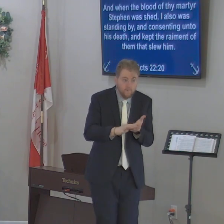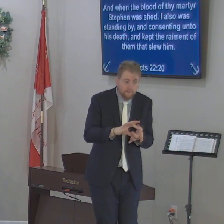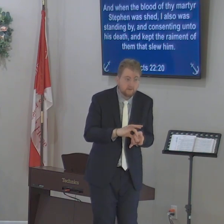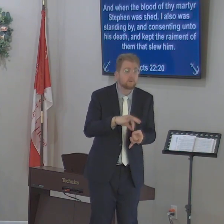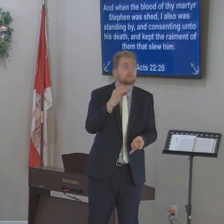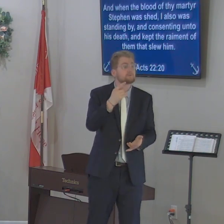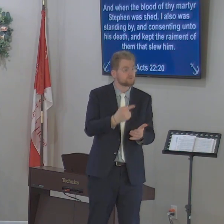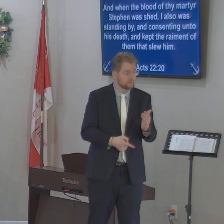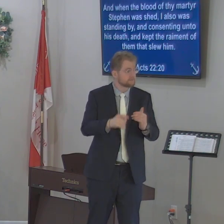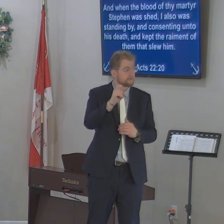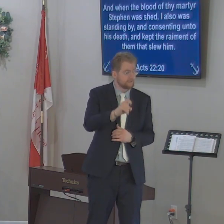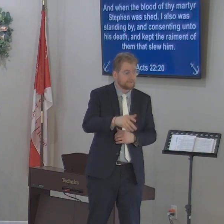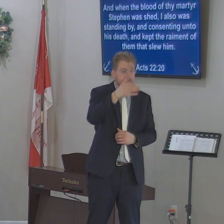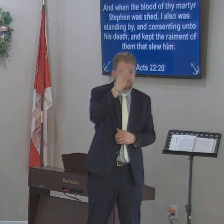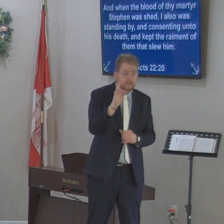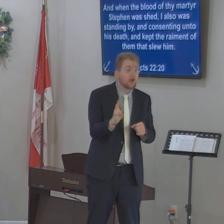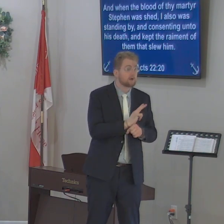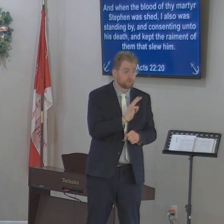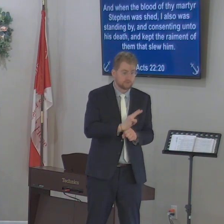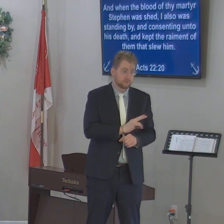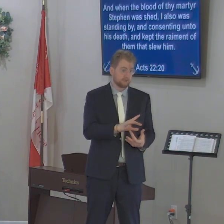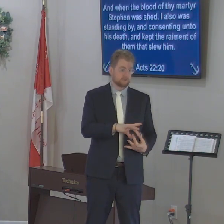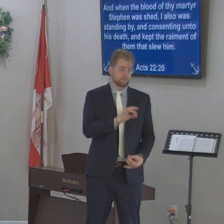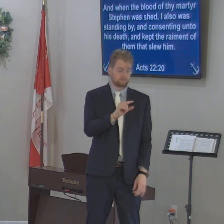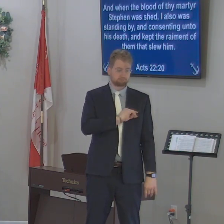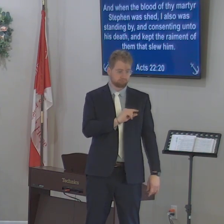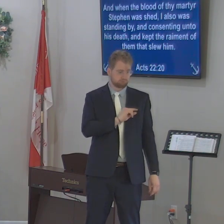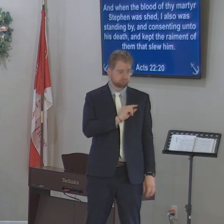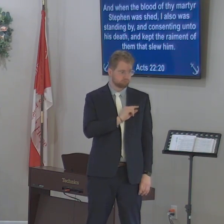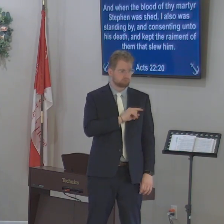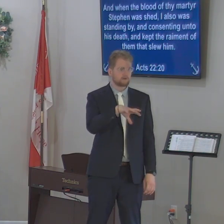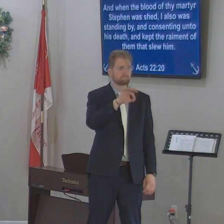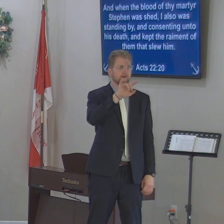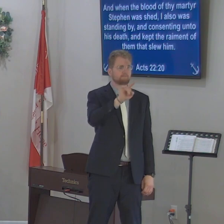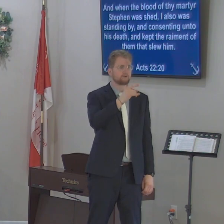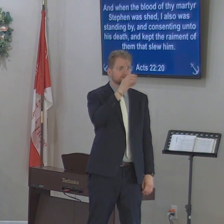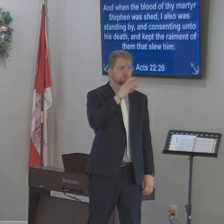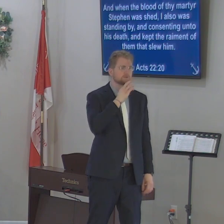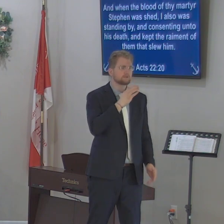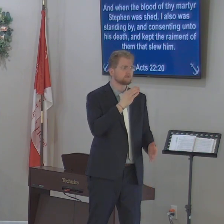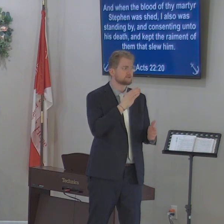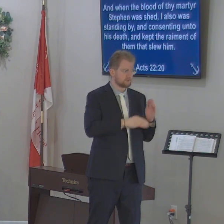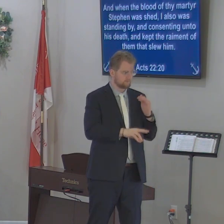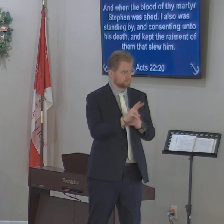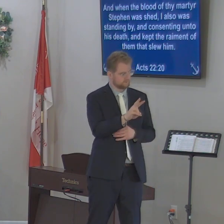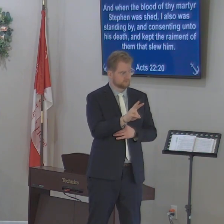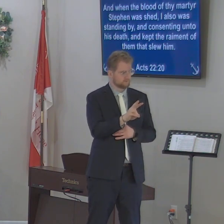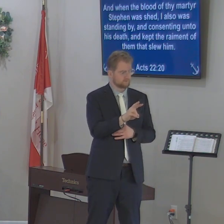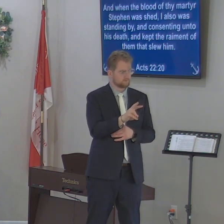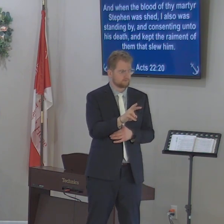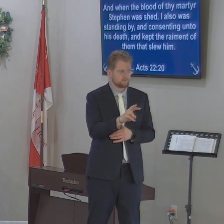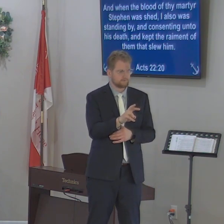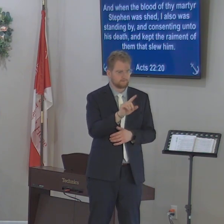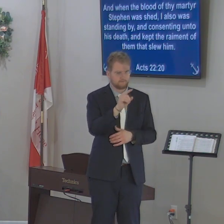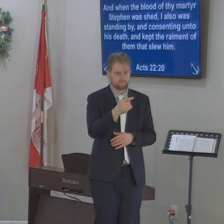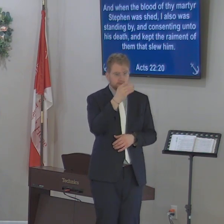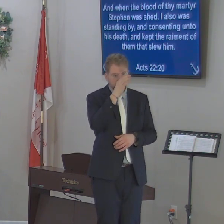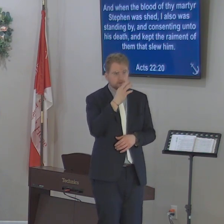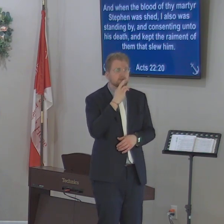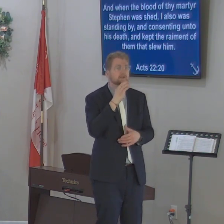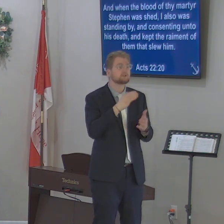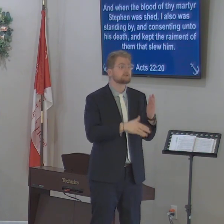needed. God uses His Spirit. Turn to 1 Corinthians chapter 2. We'll be flying through some verses, so you stay with me. 1